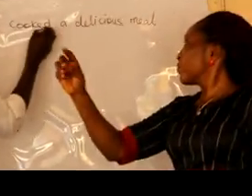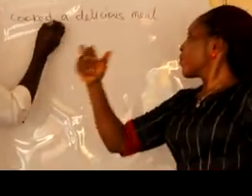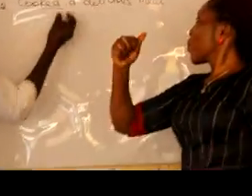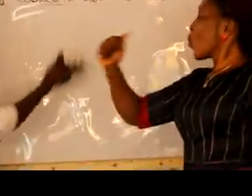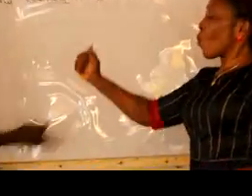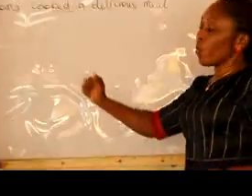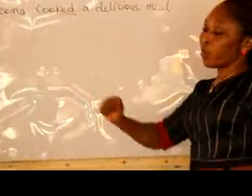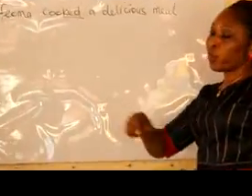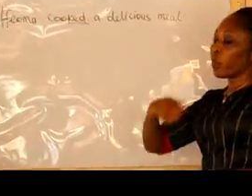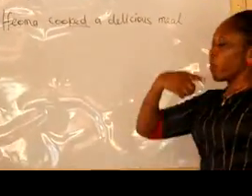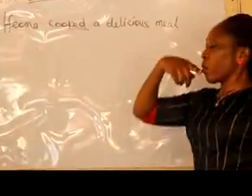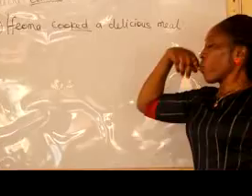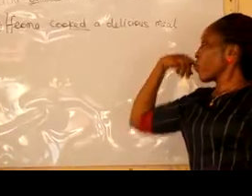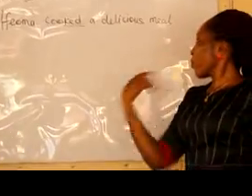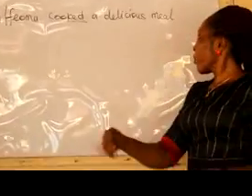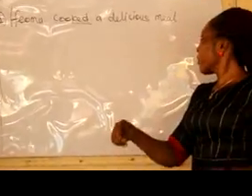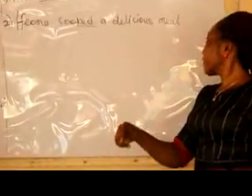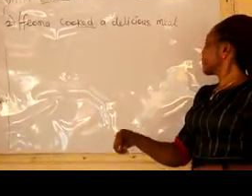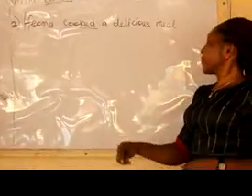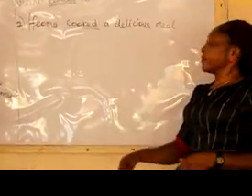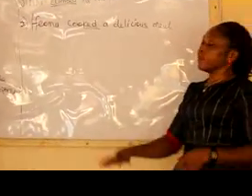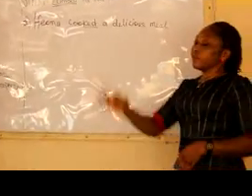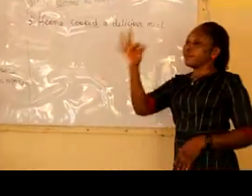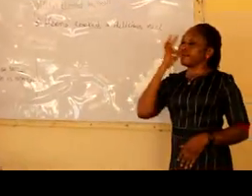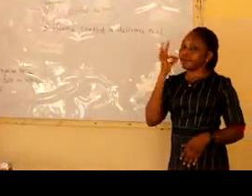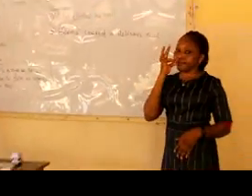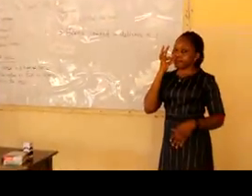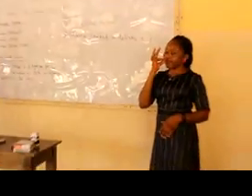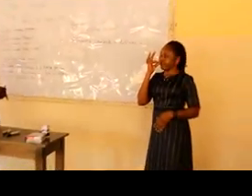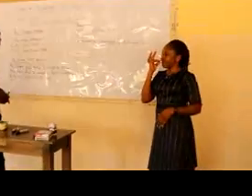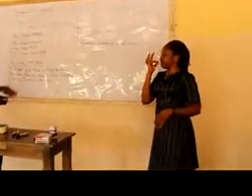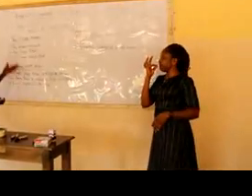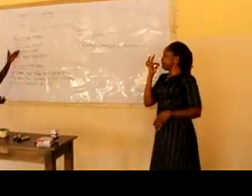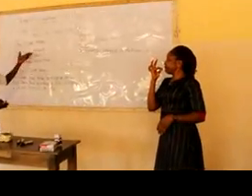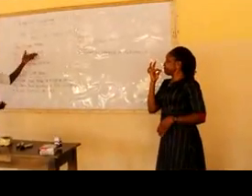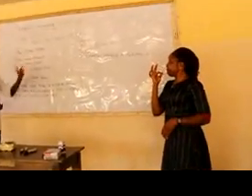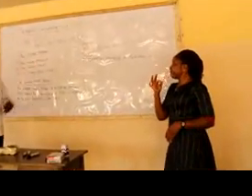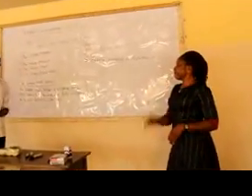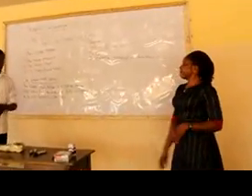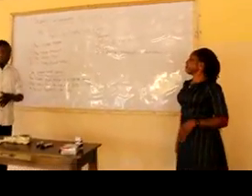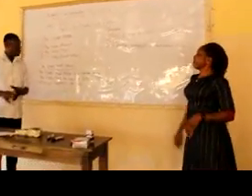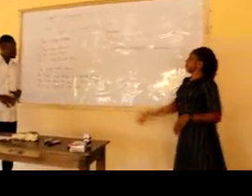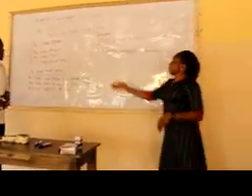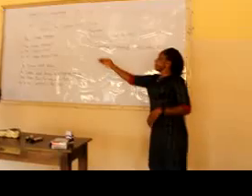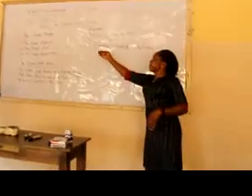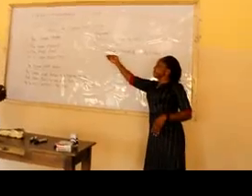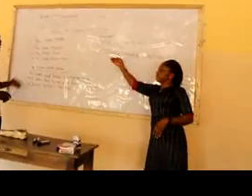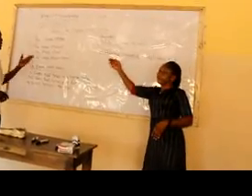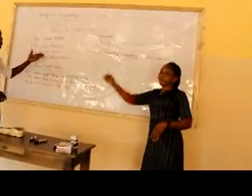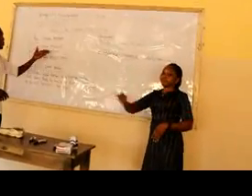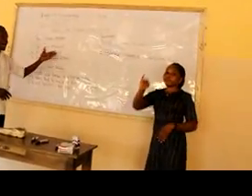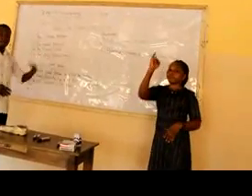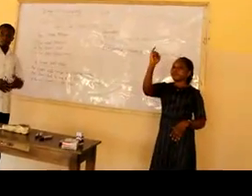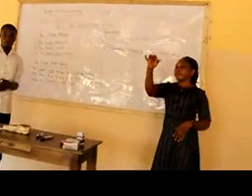The only verb here, because it is a simple tense, remember we said that the simple present and